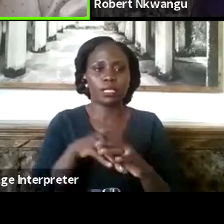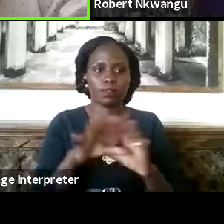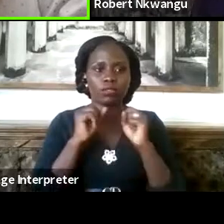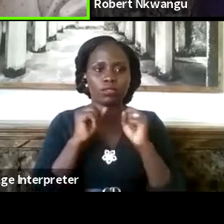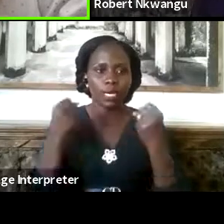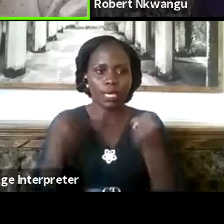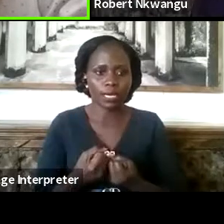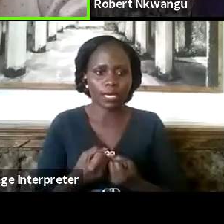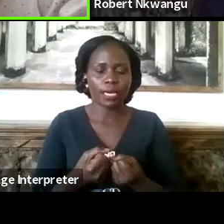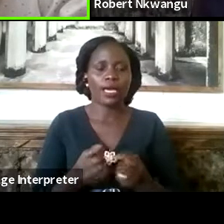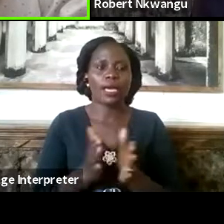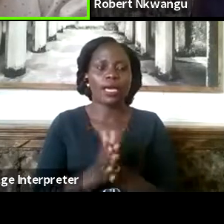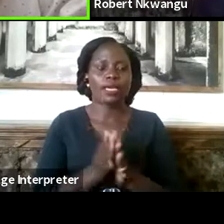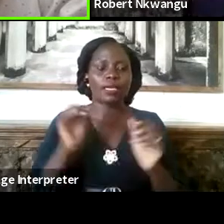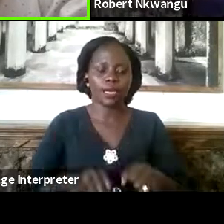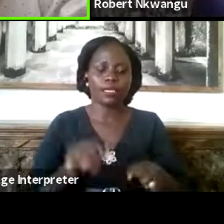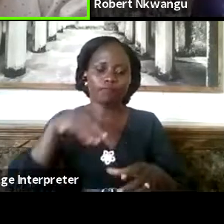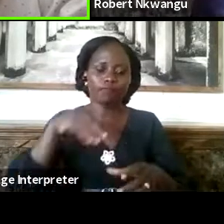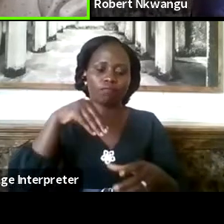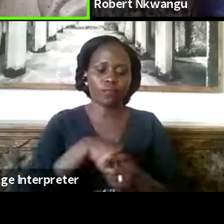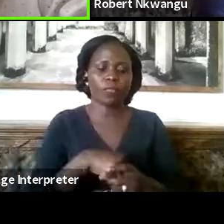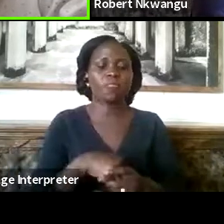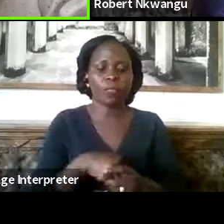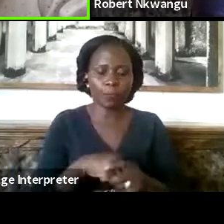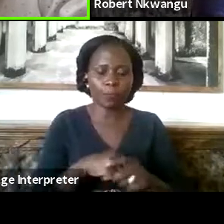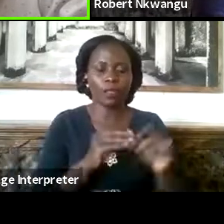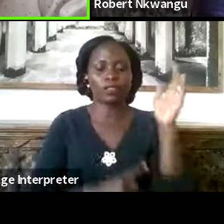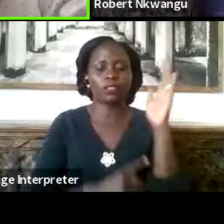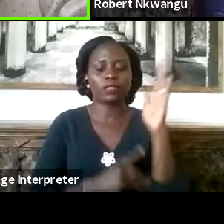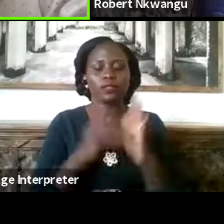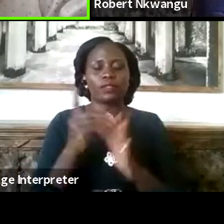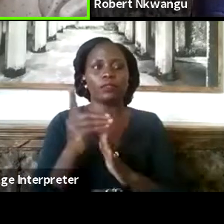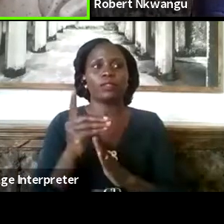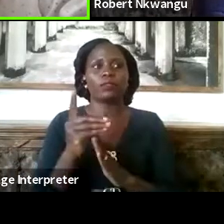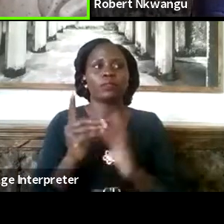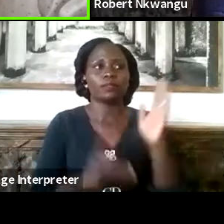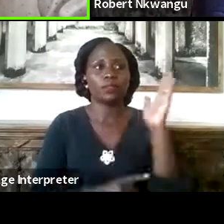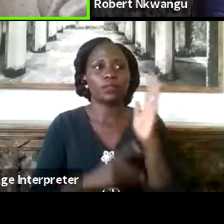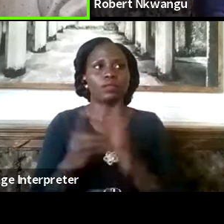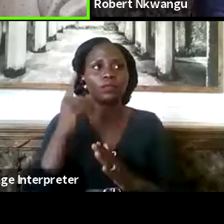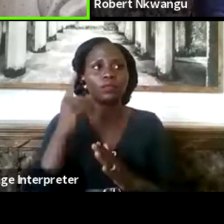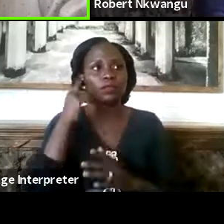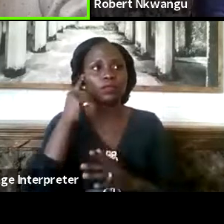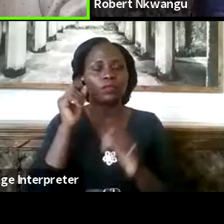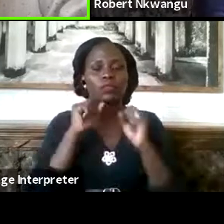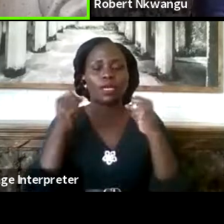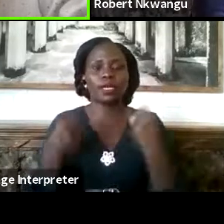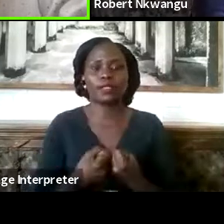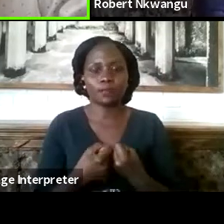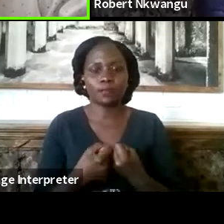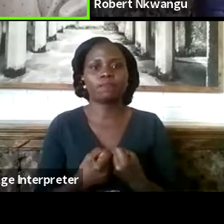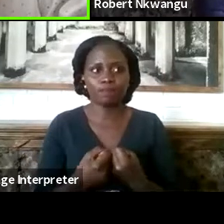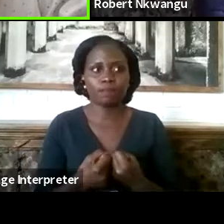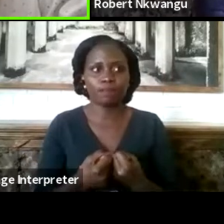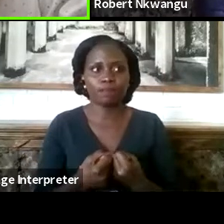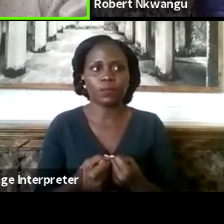the development of society. So, and now